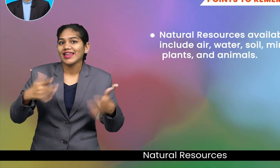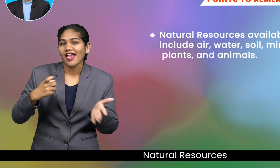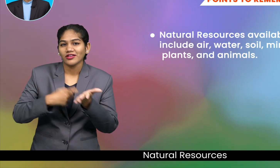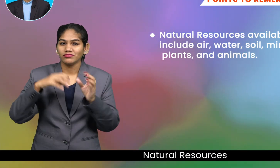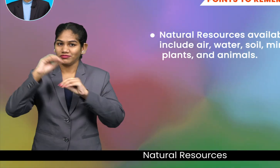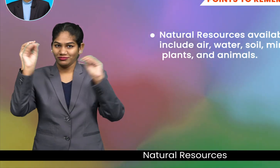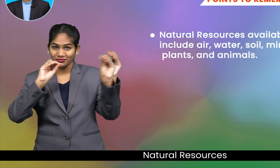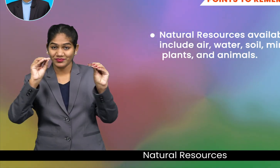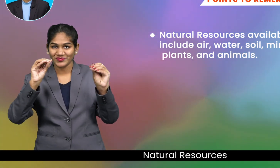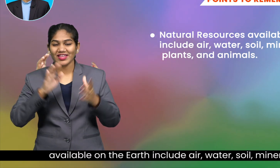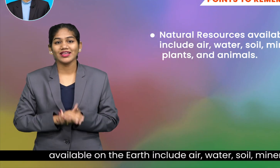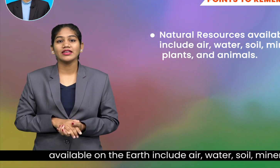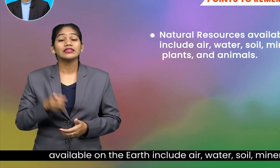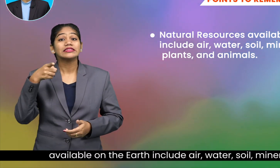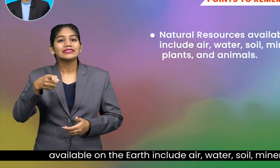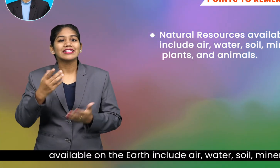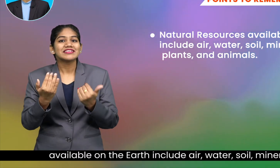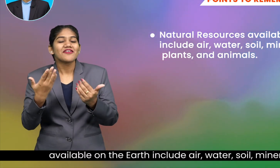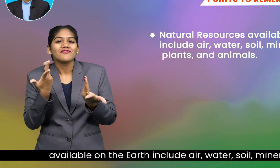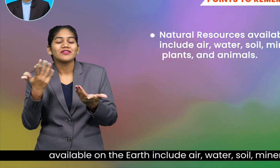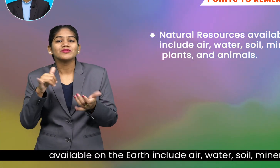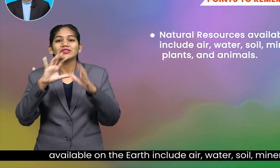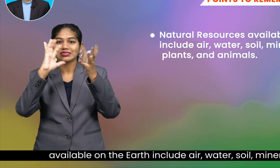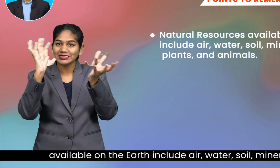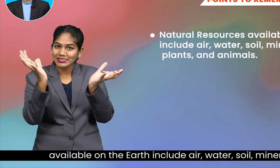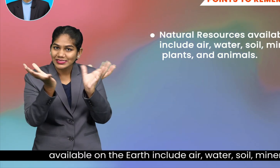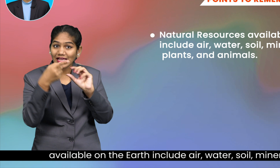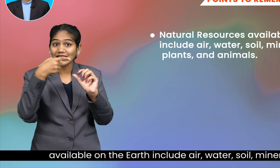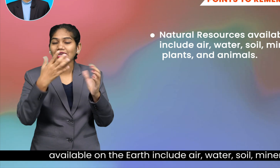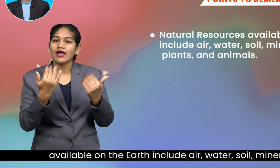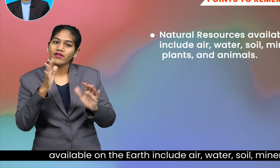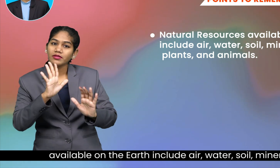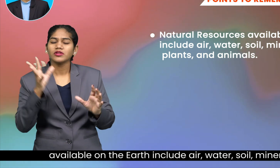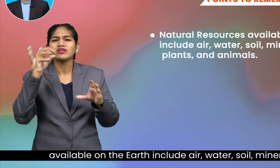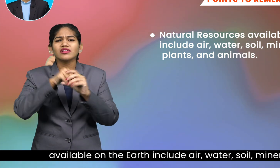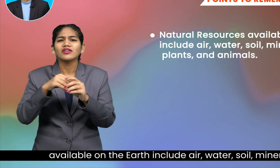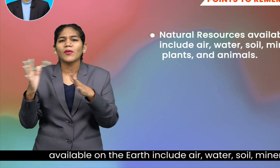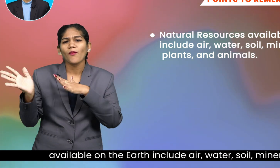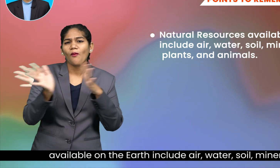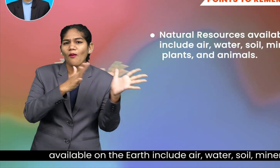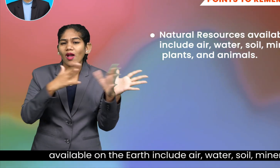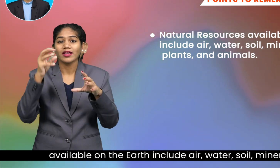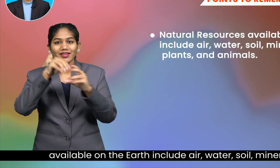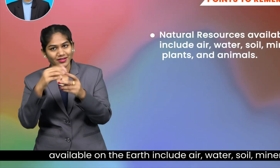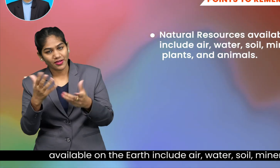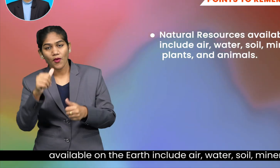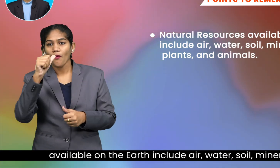natural resources available on the earth include air,